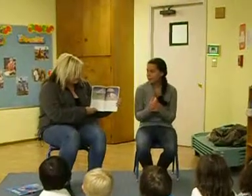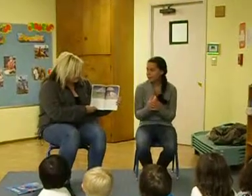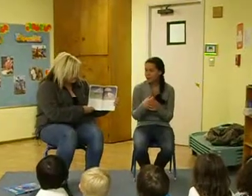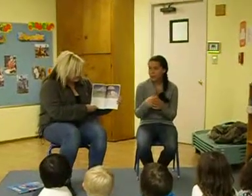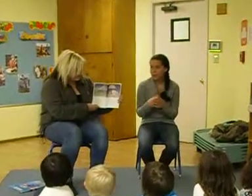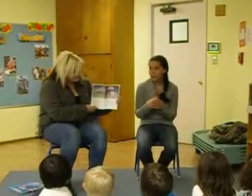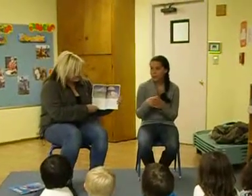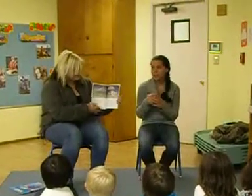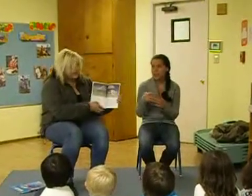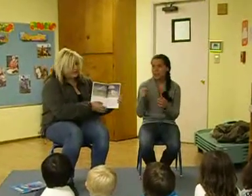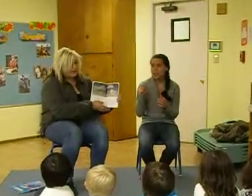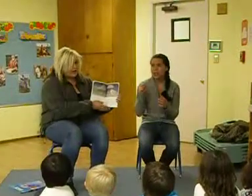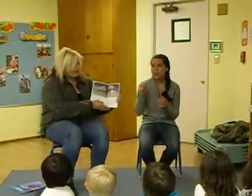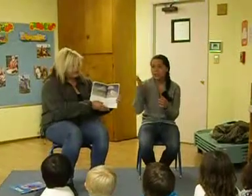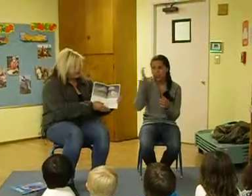Finally, he spotted Lilac.